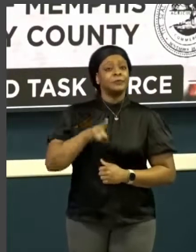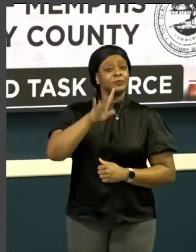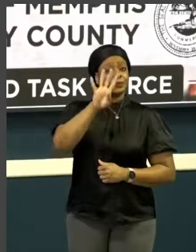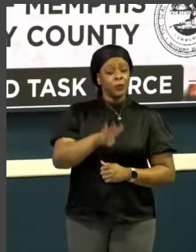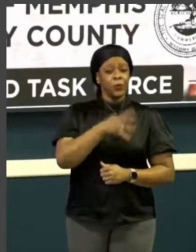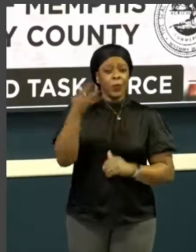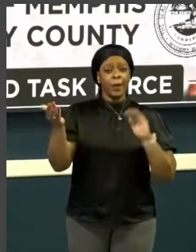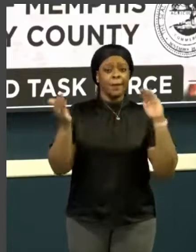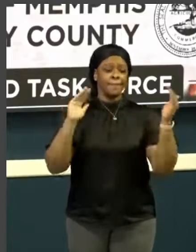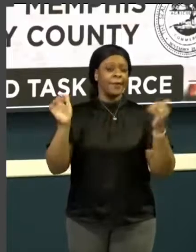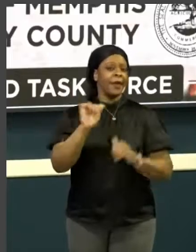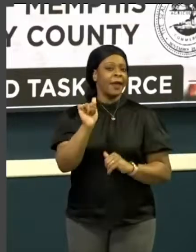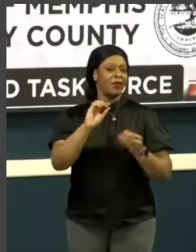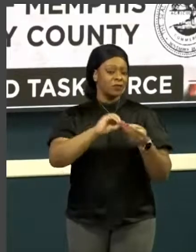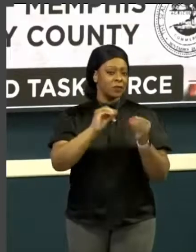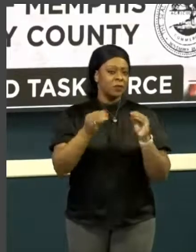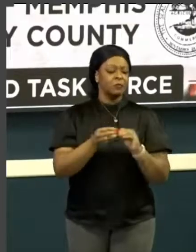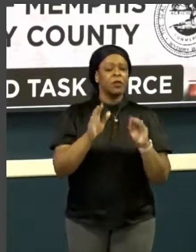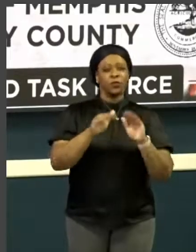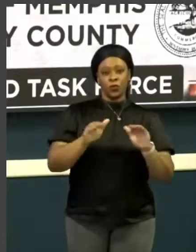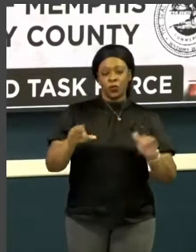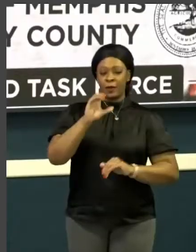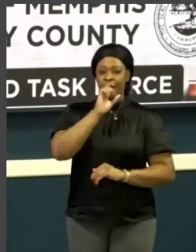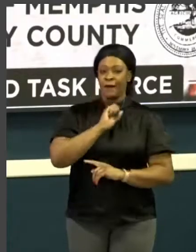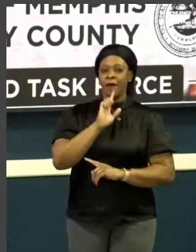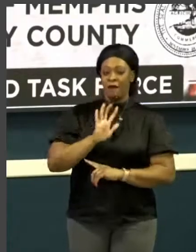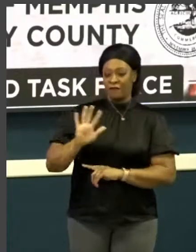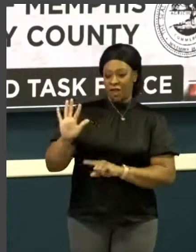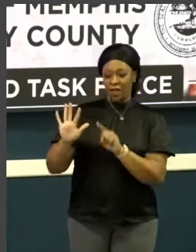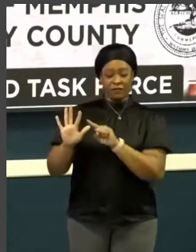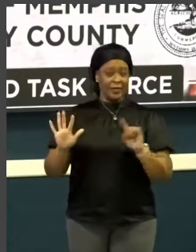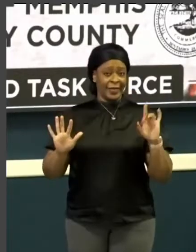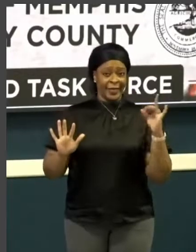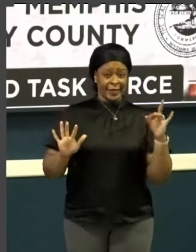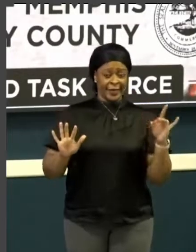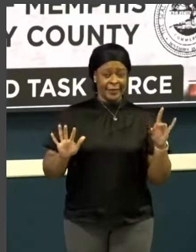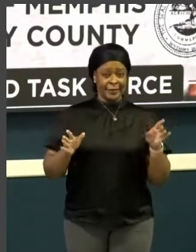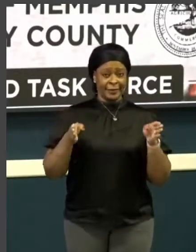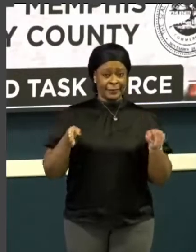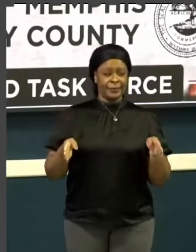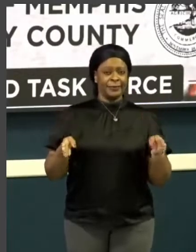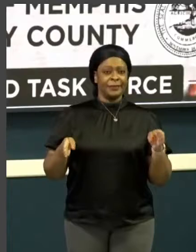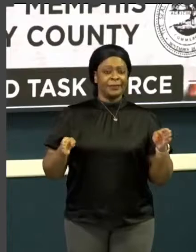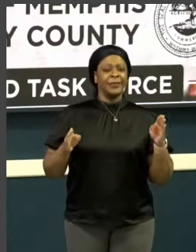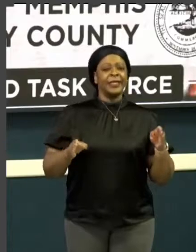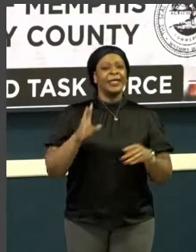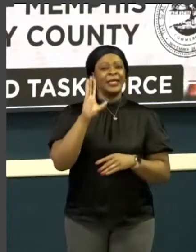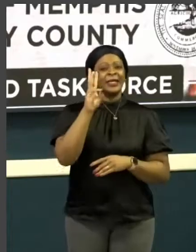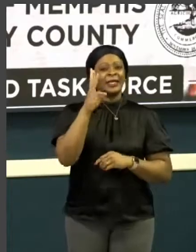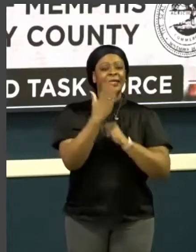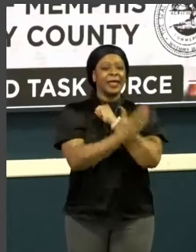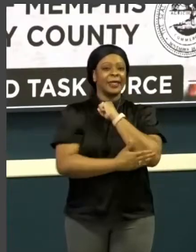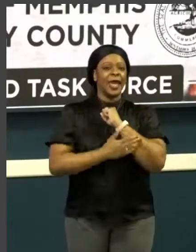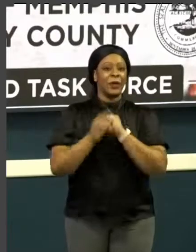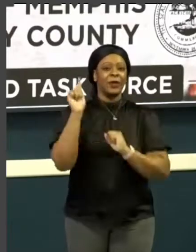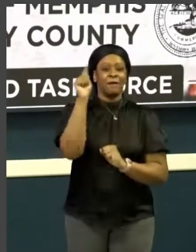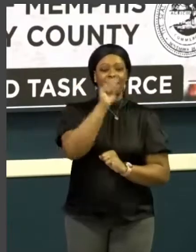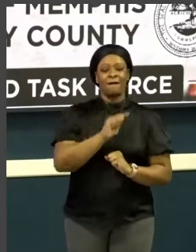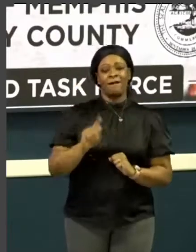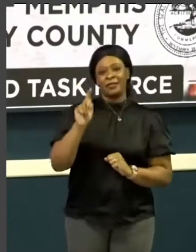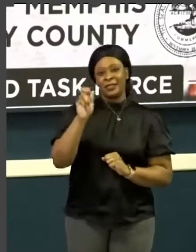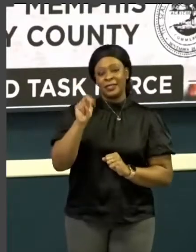graph compares average case rates of children aged 5 to 18 years old in the 6 metro counties of